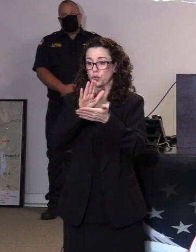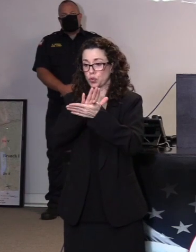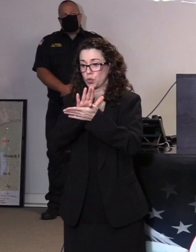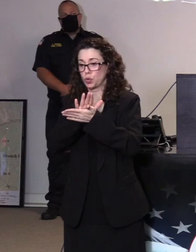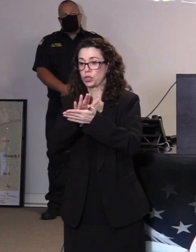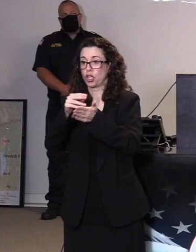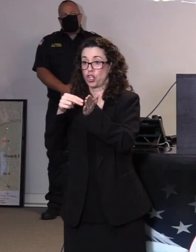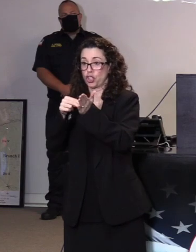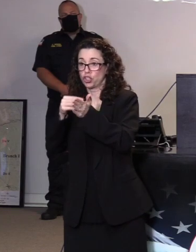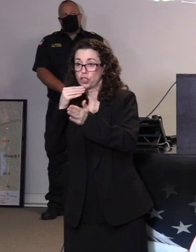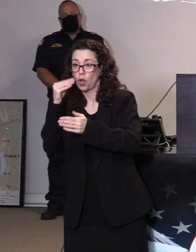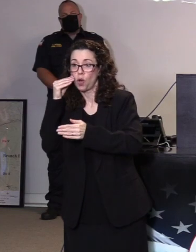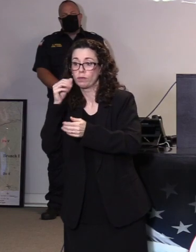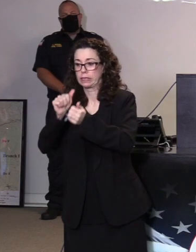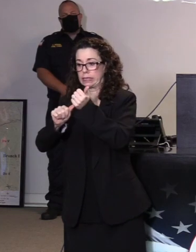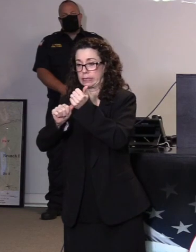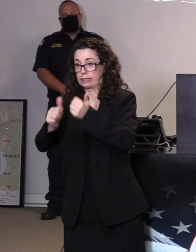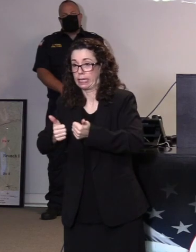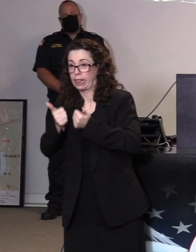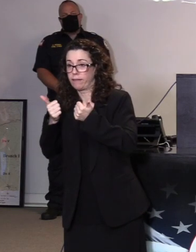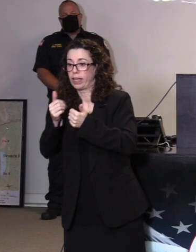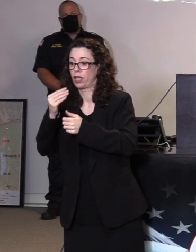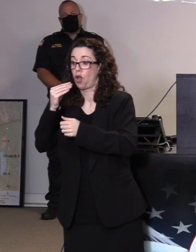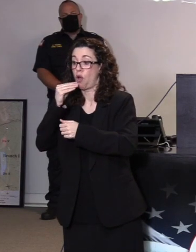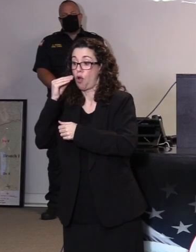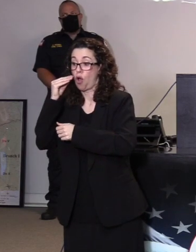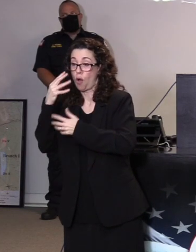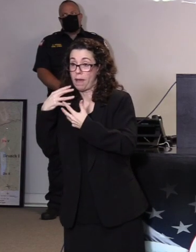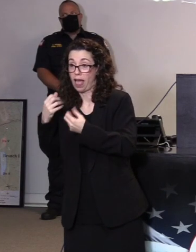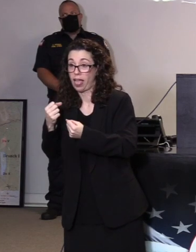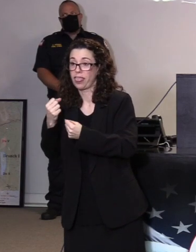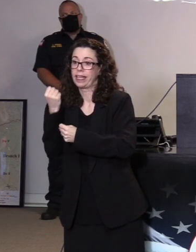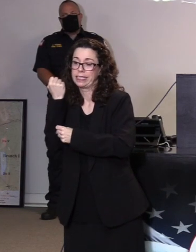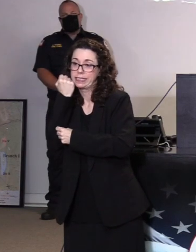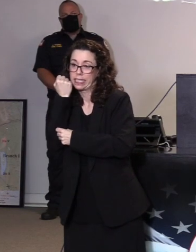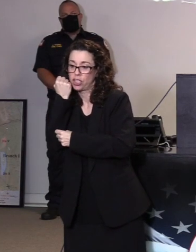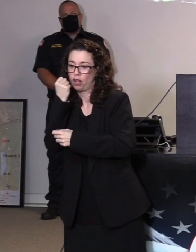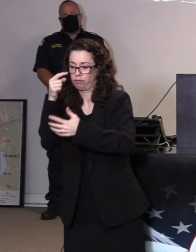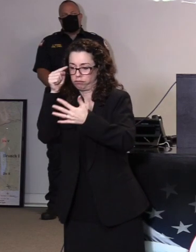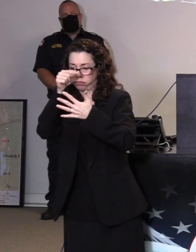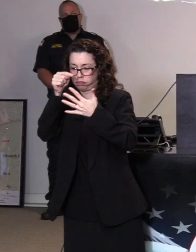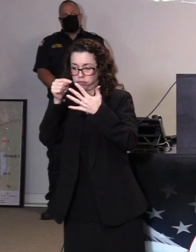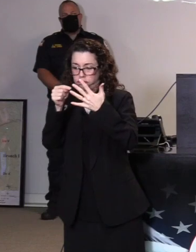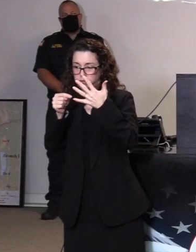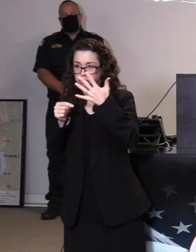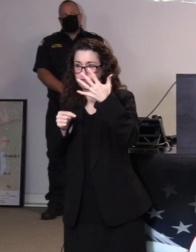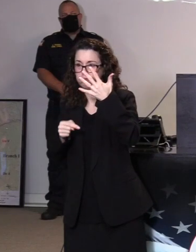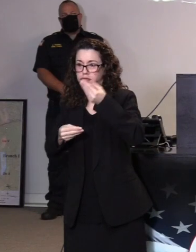homes, assisted living, home health, dental, and many other places.